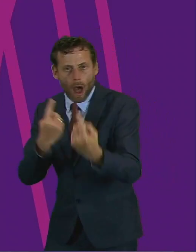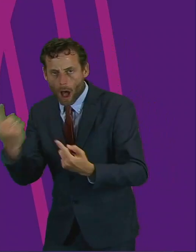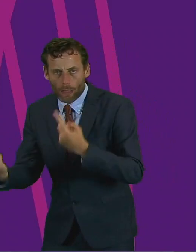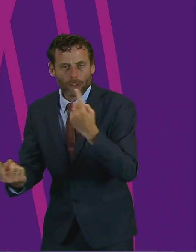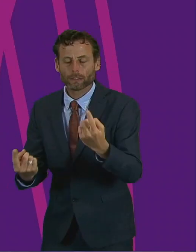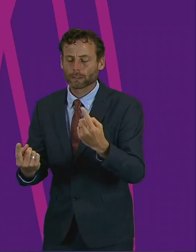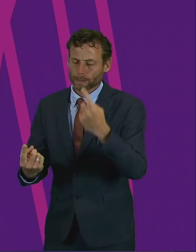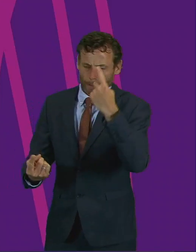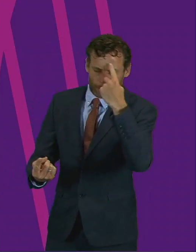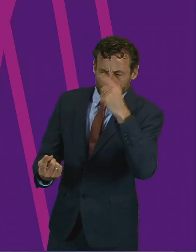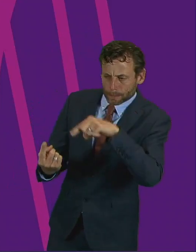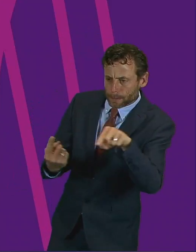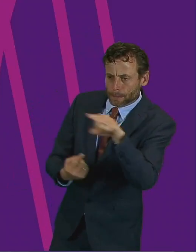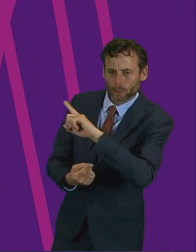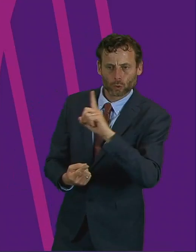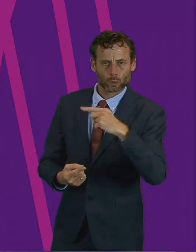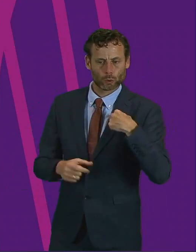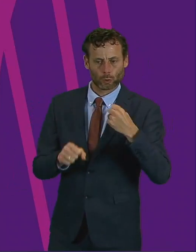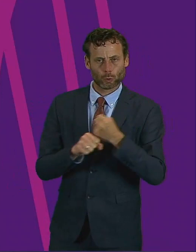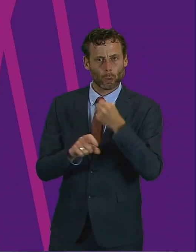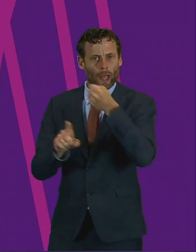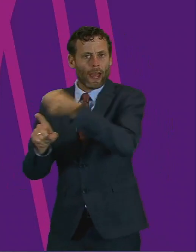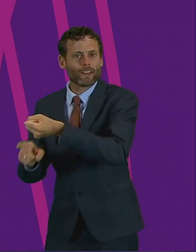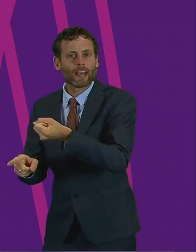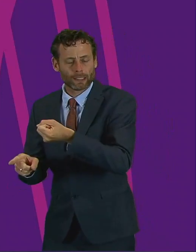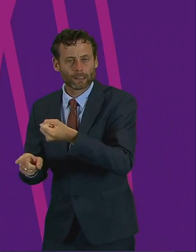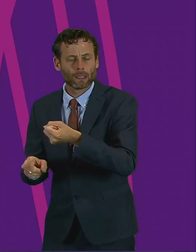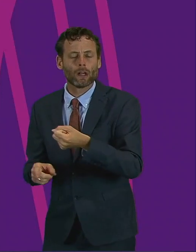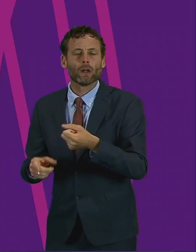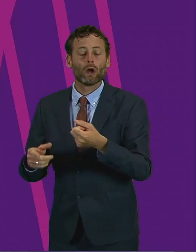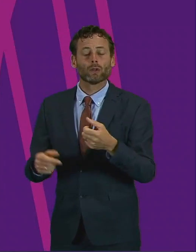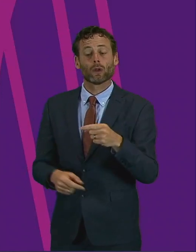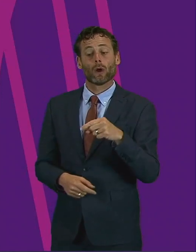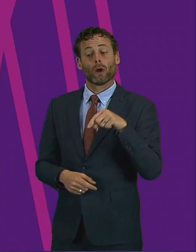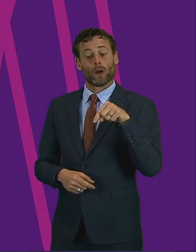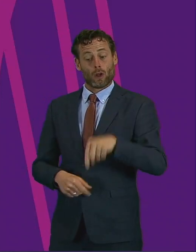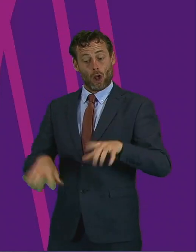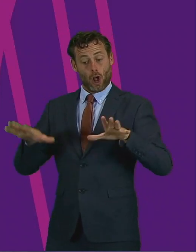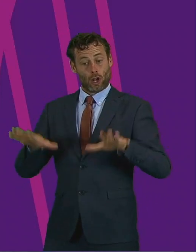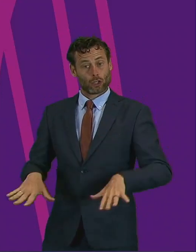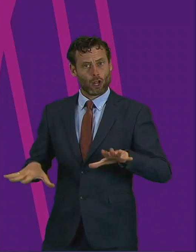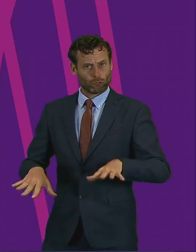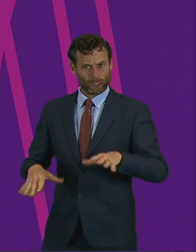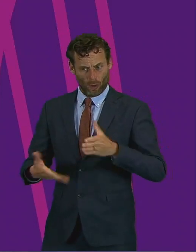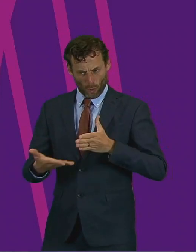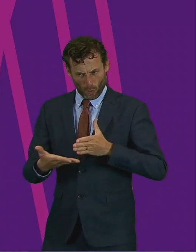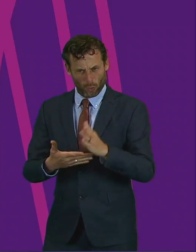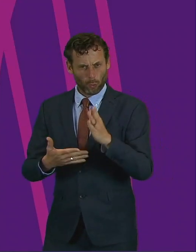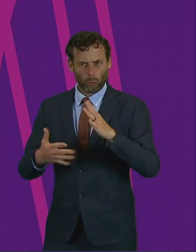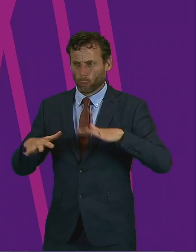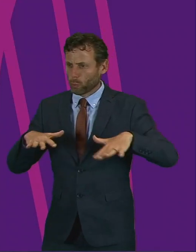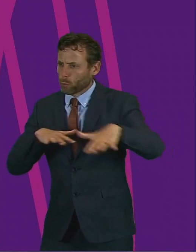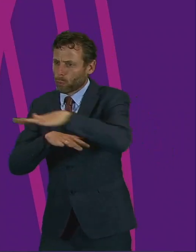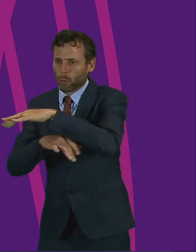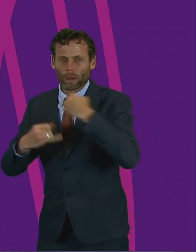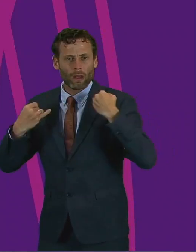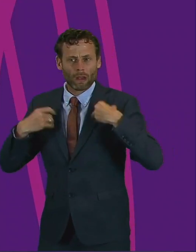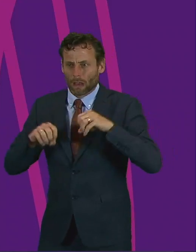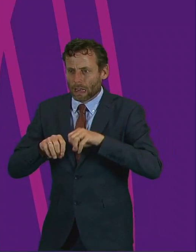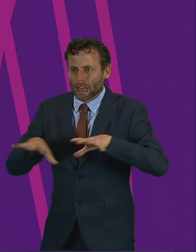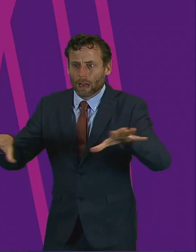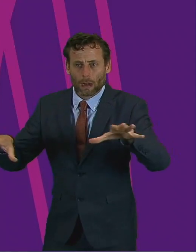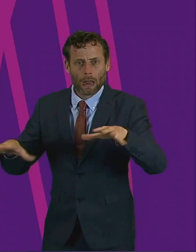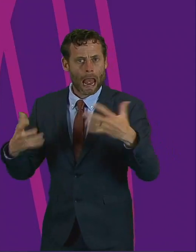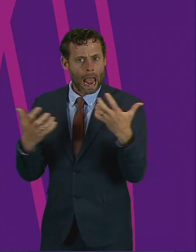the crisis, what has kept the country going is the good heart. The dedication of the key